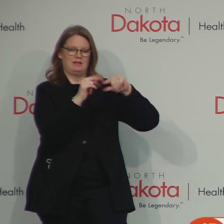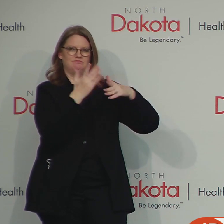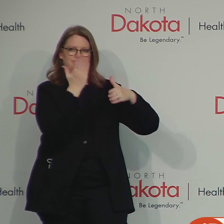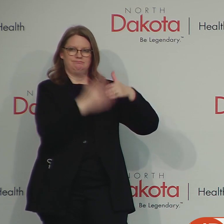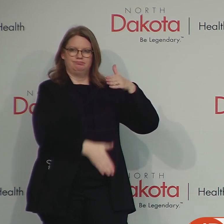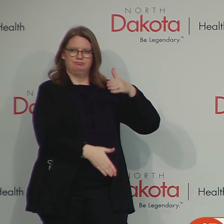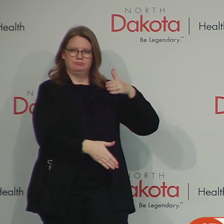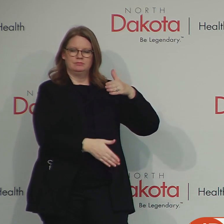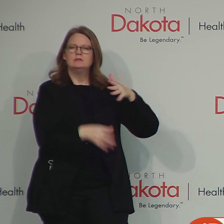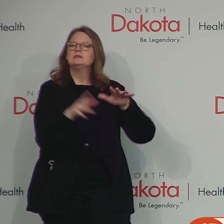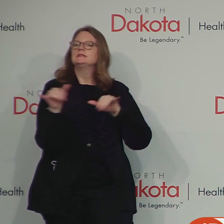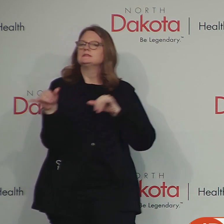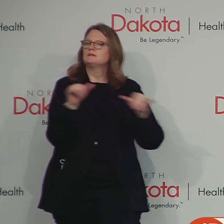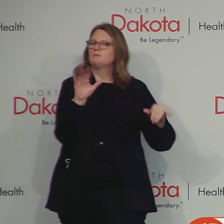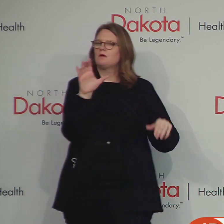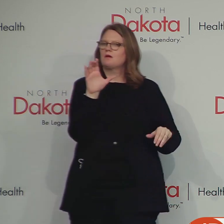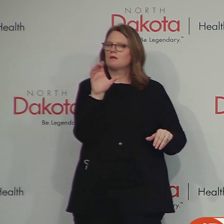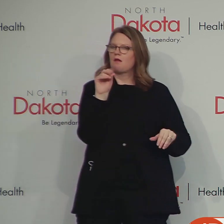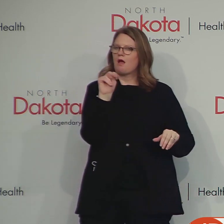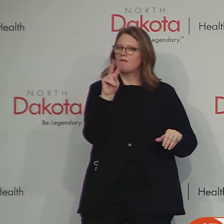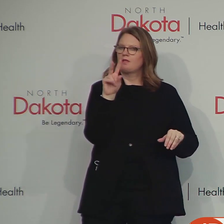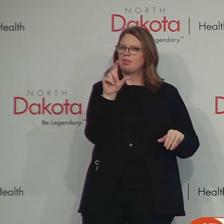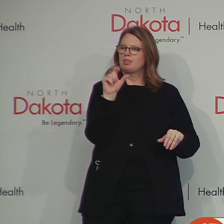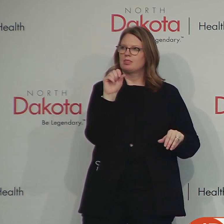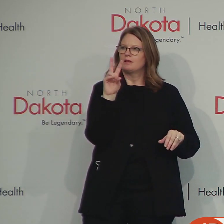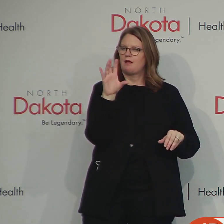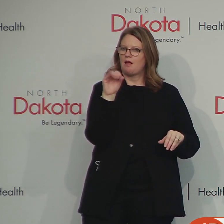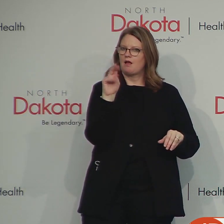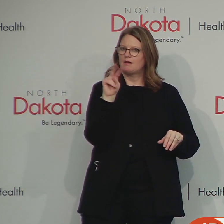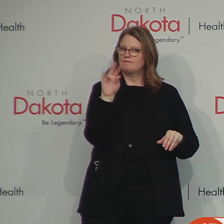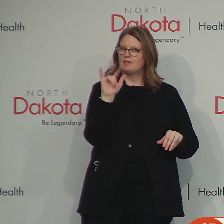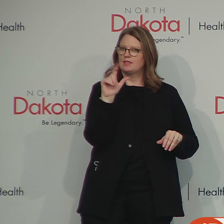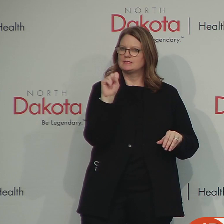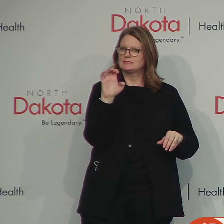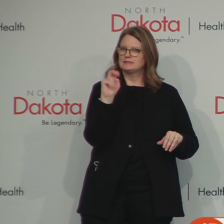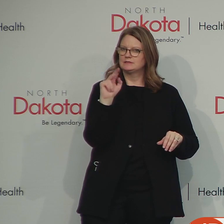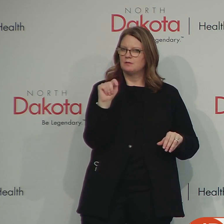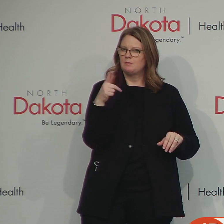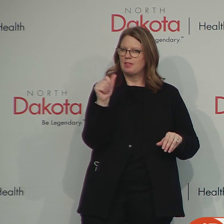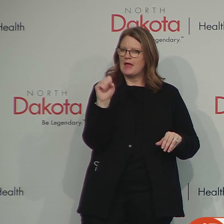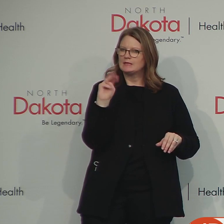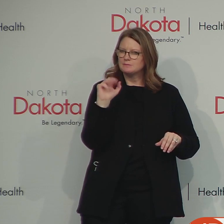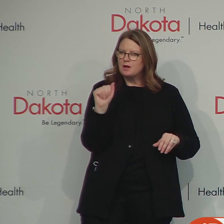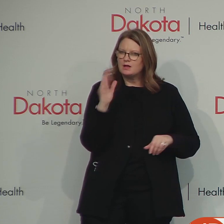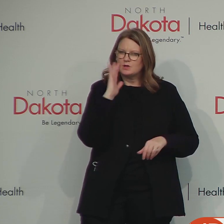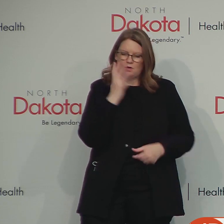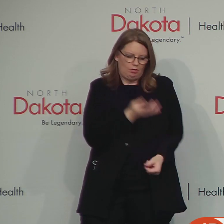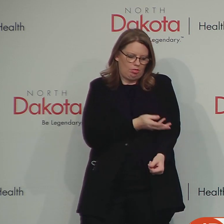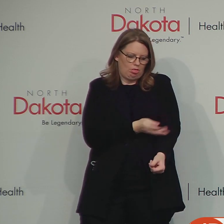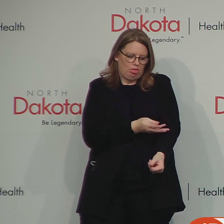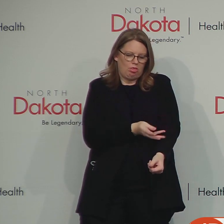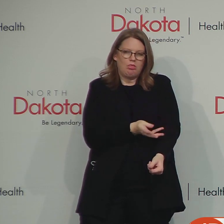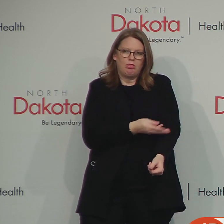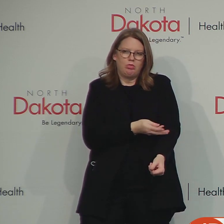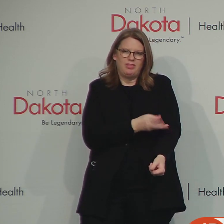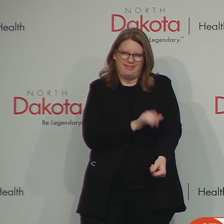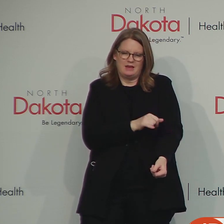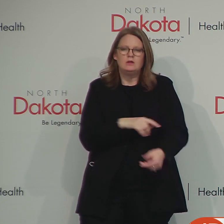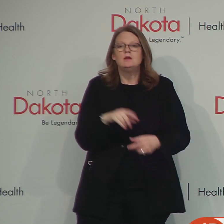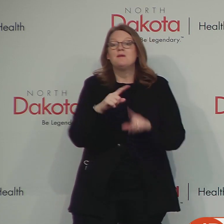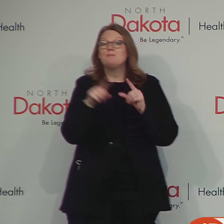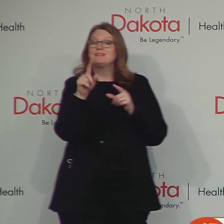to convalescent plasma, which was used early in the disease and is still used. These antibodies, when